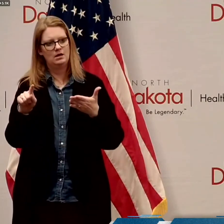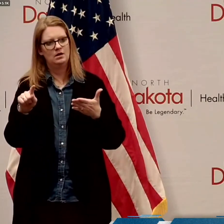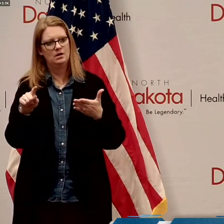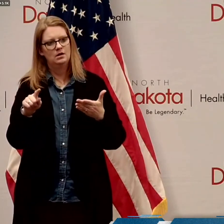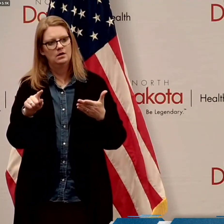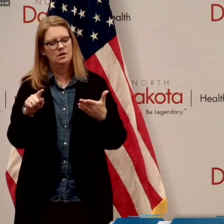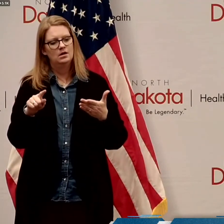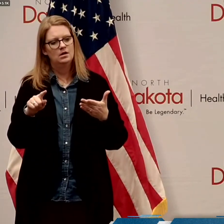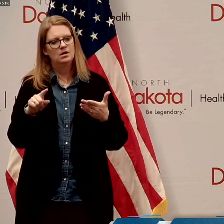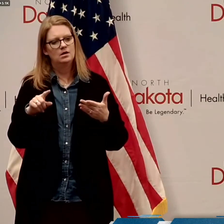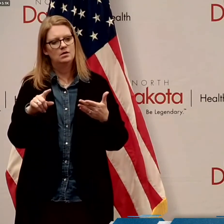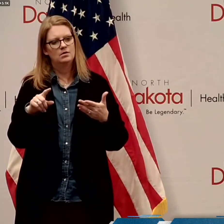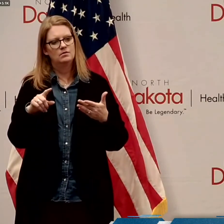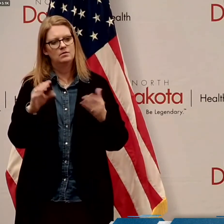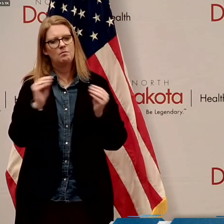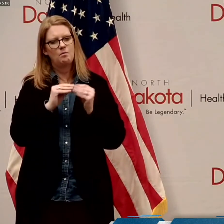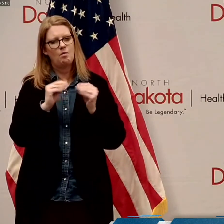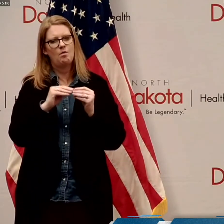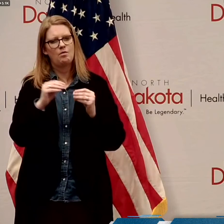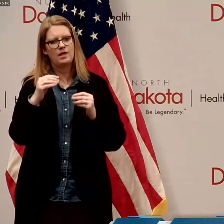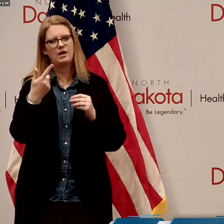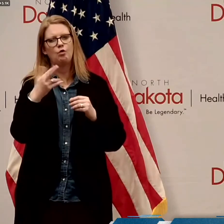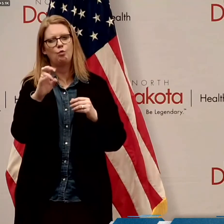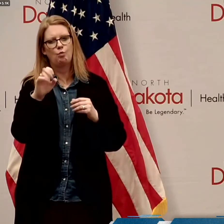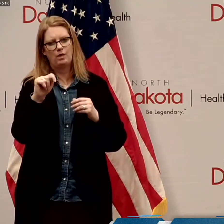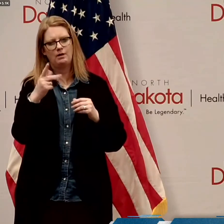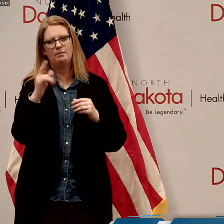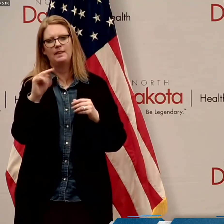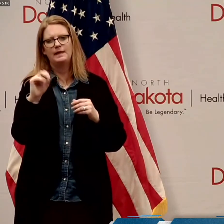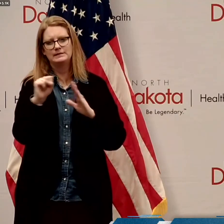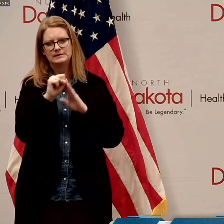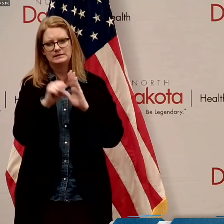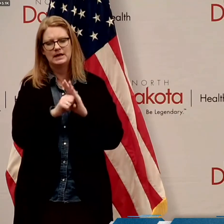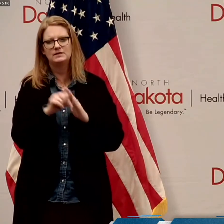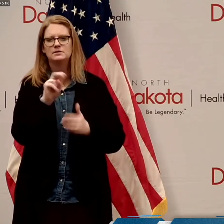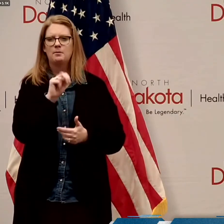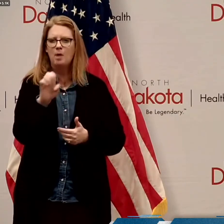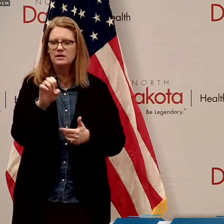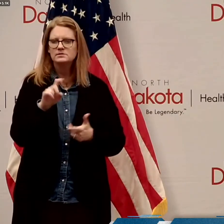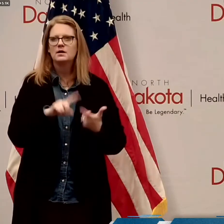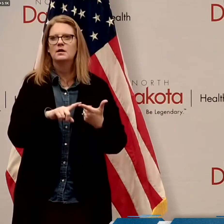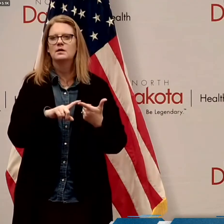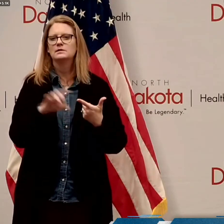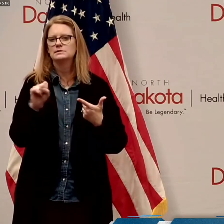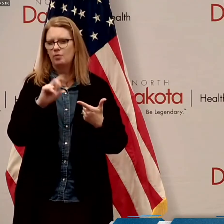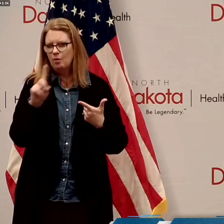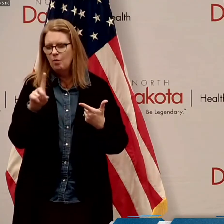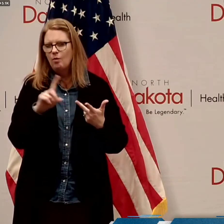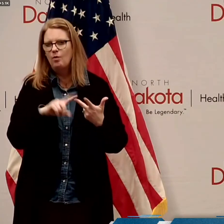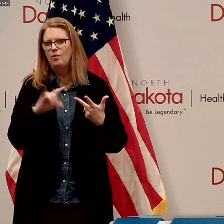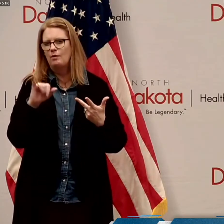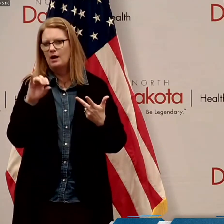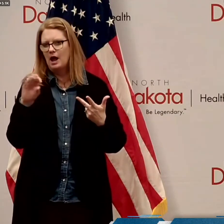call sort of more Great Plains states. It did include Nebraska and South Dakota and Iowa and